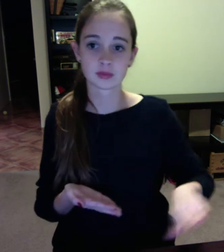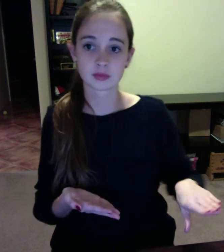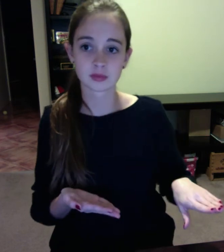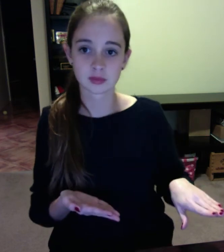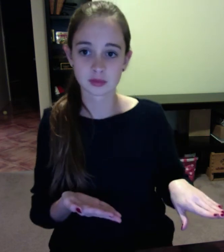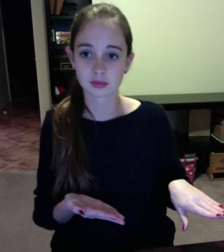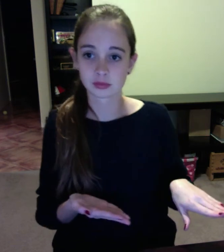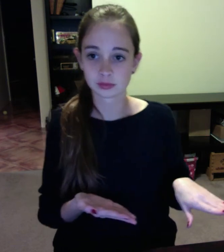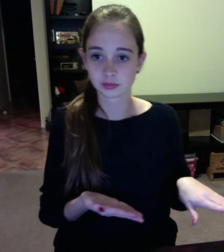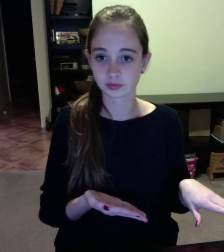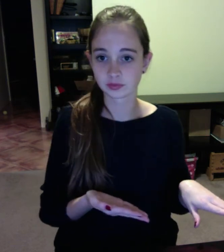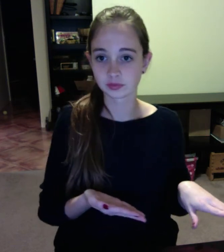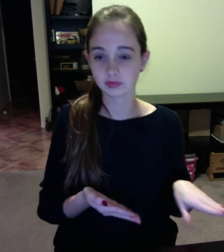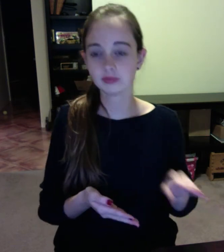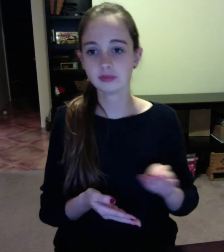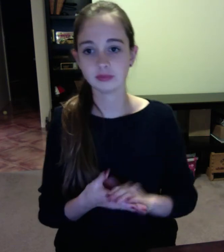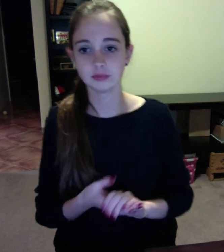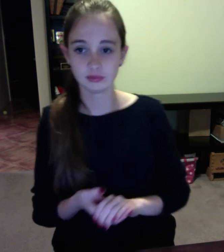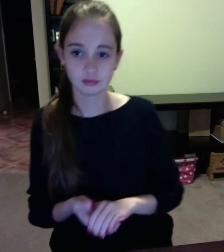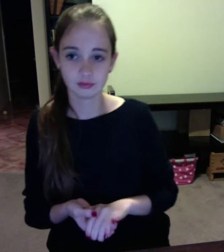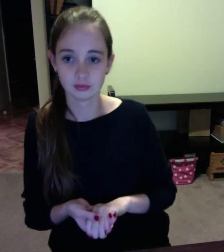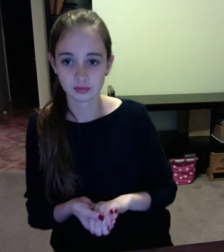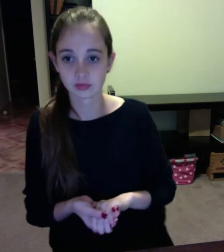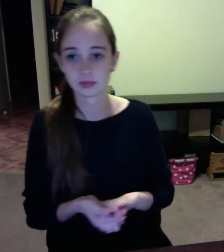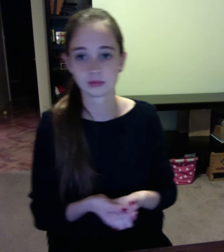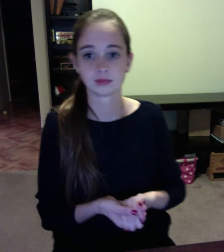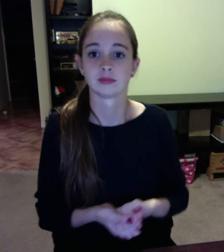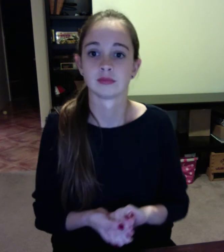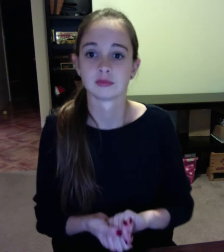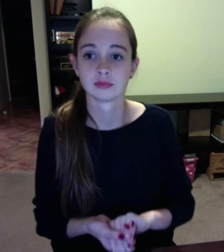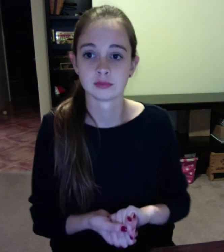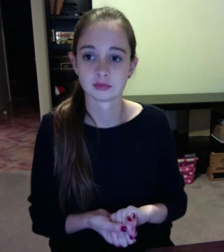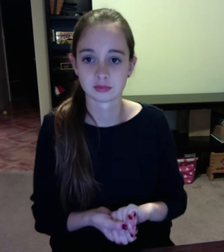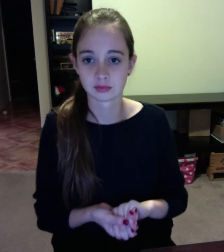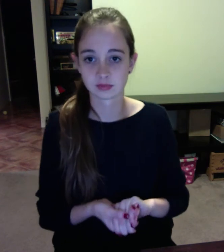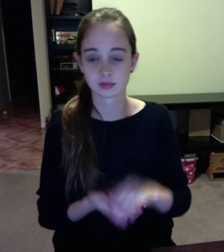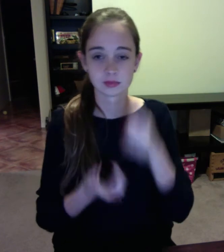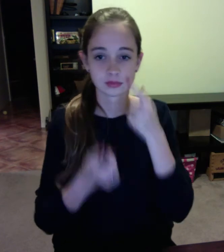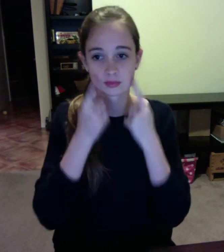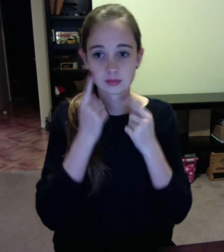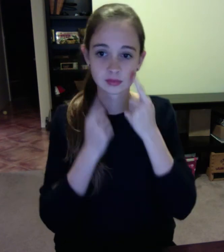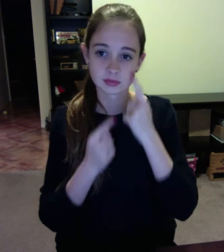word or even smile at me. She felt so unhappy she began to cry.